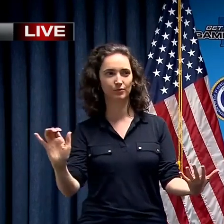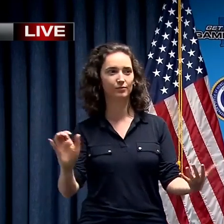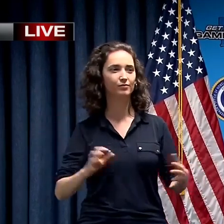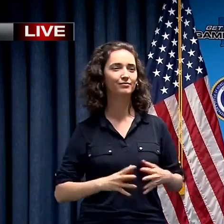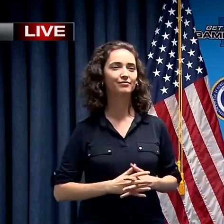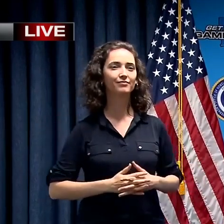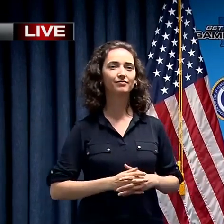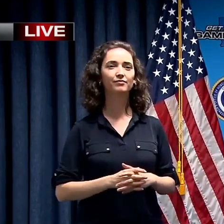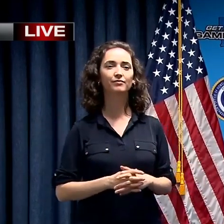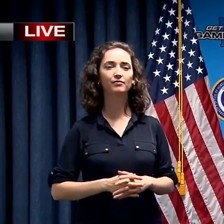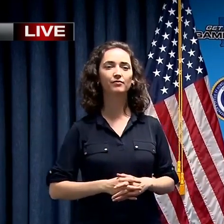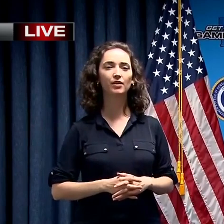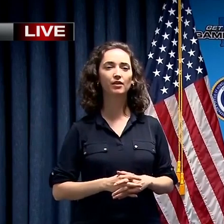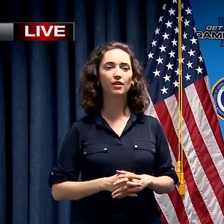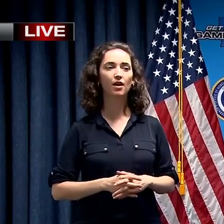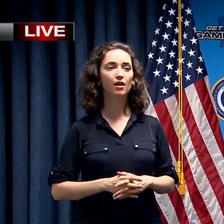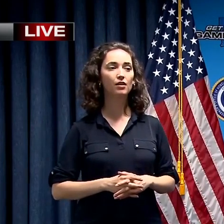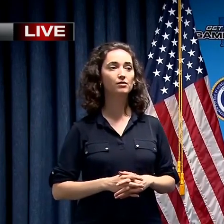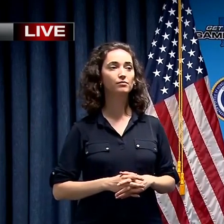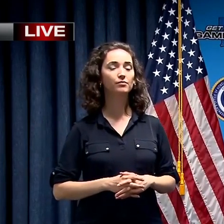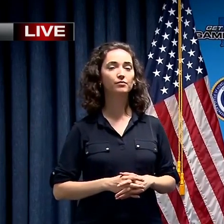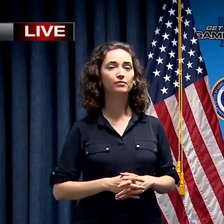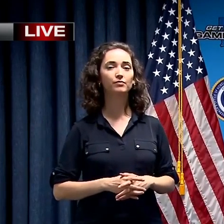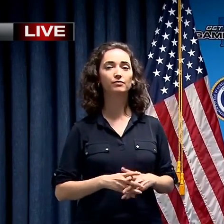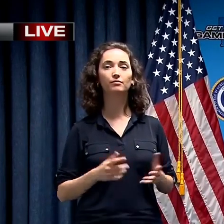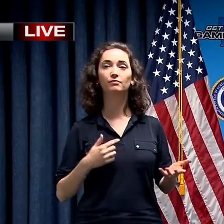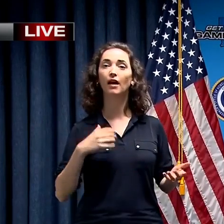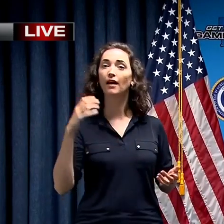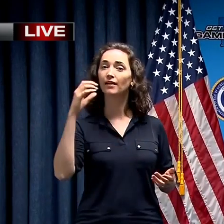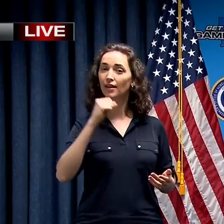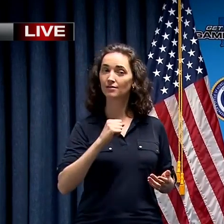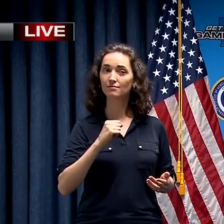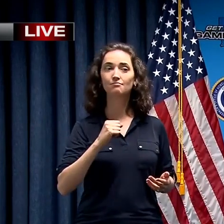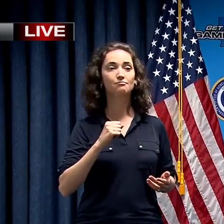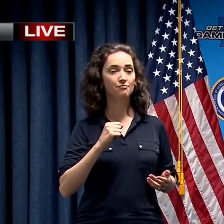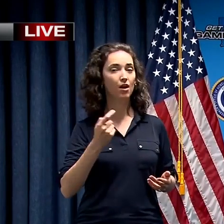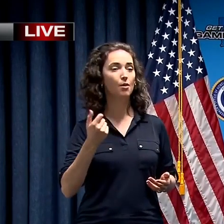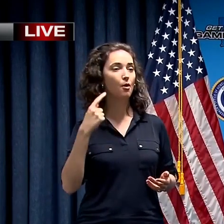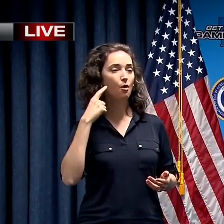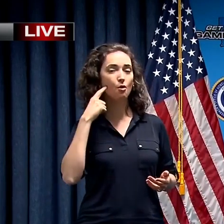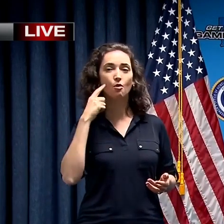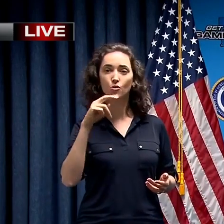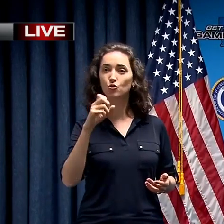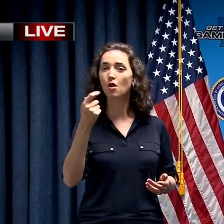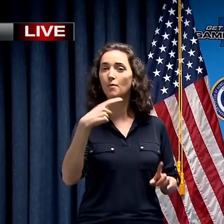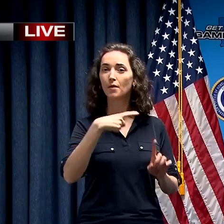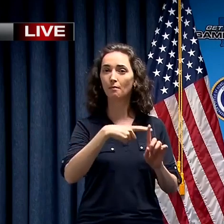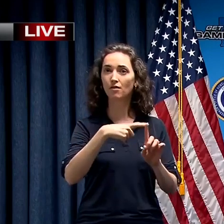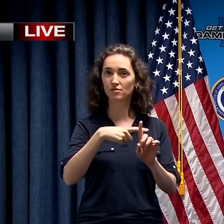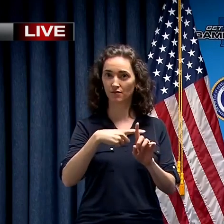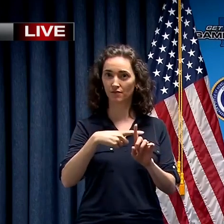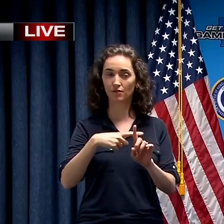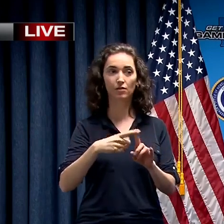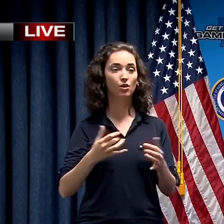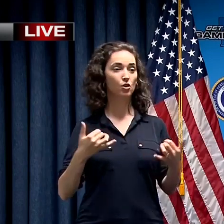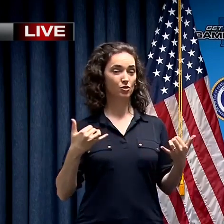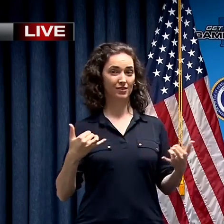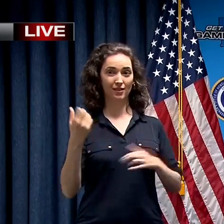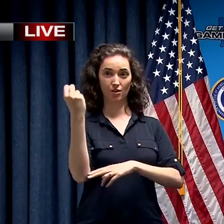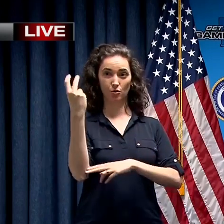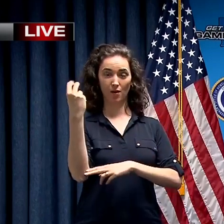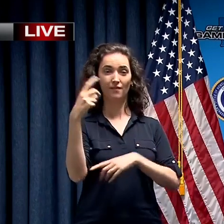I guess to some degree we've got a little bit of good news, and that is that the case count that we announced today at noon